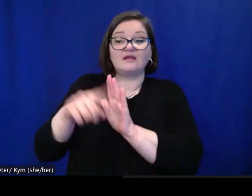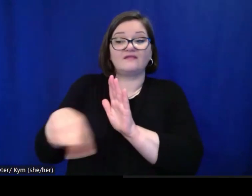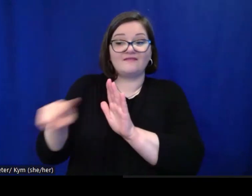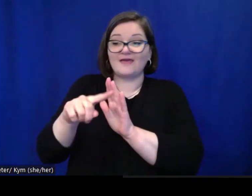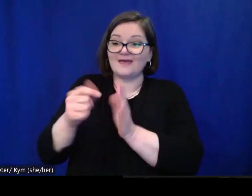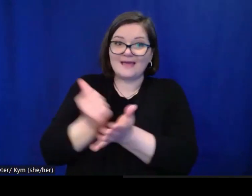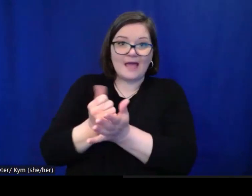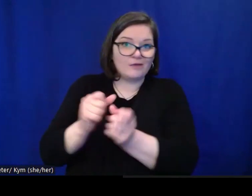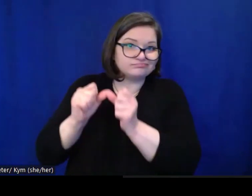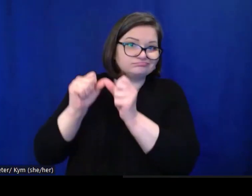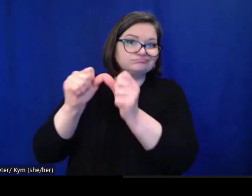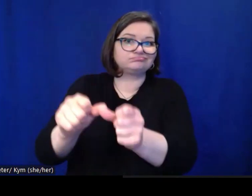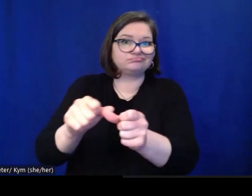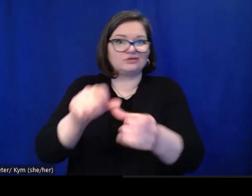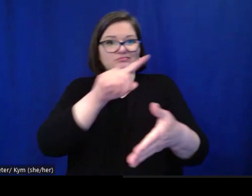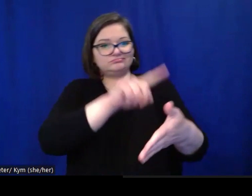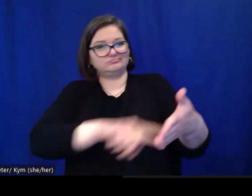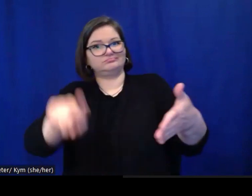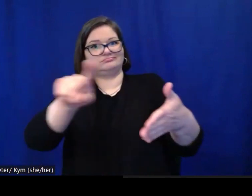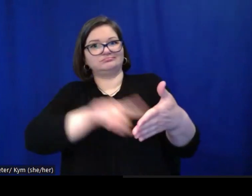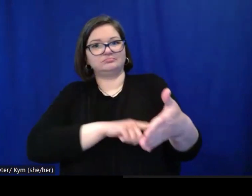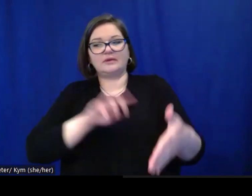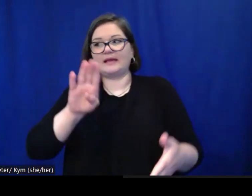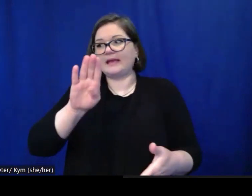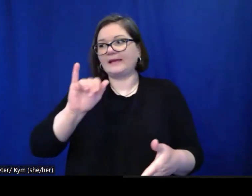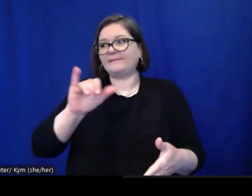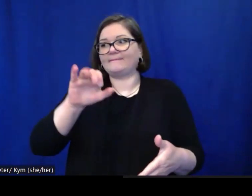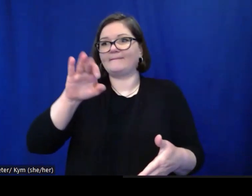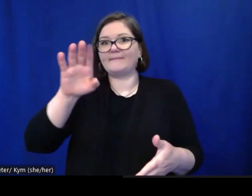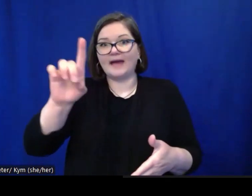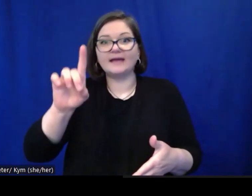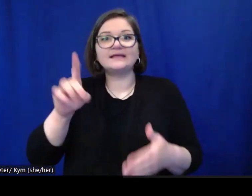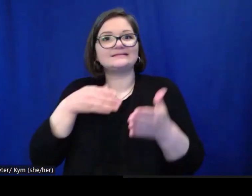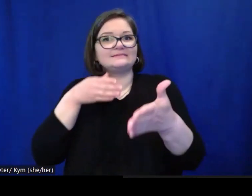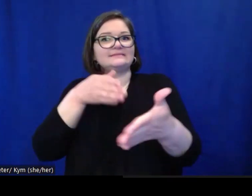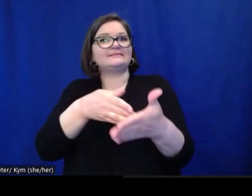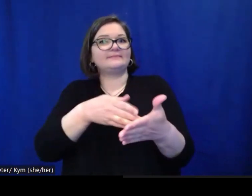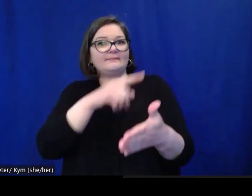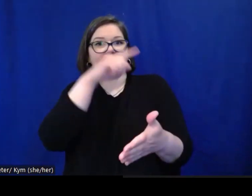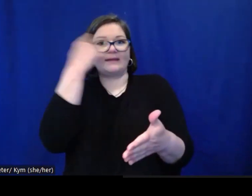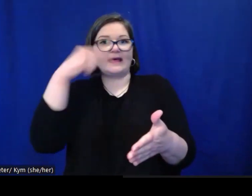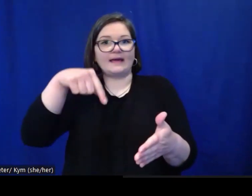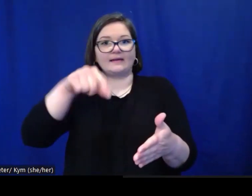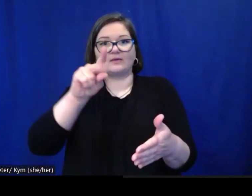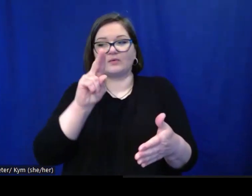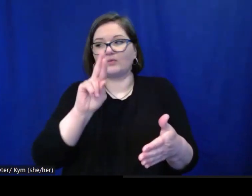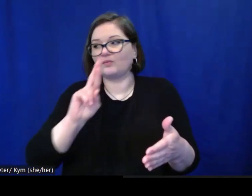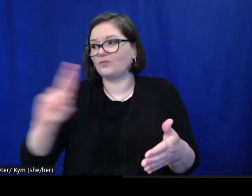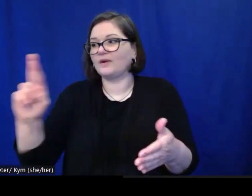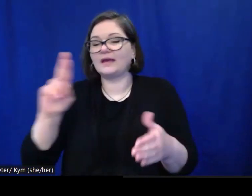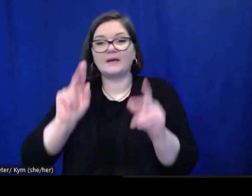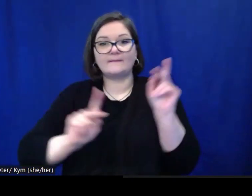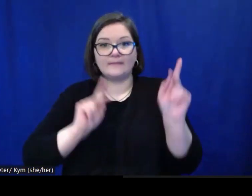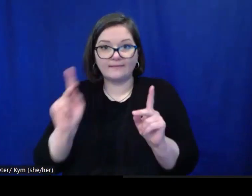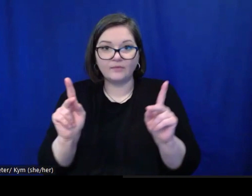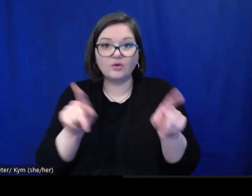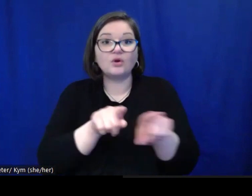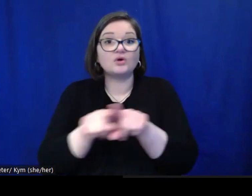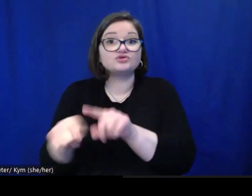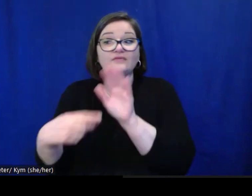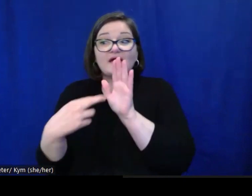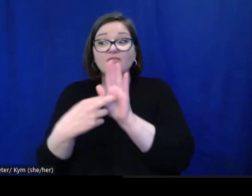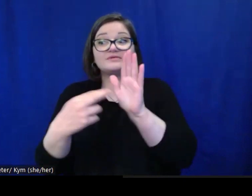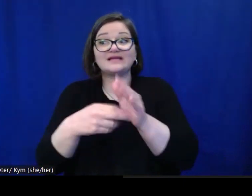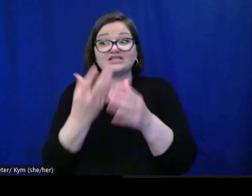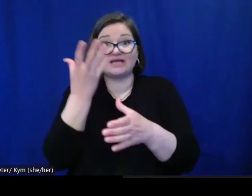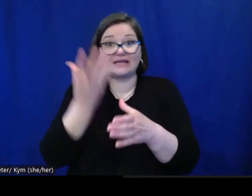perpetuate discrimination and bias against Black and queer individuals. There is the representation gap, like how I was